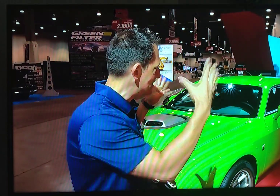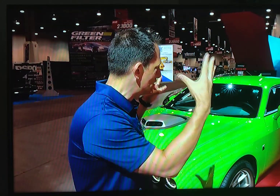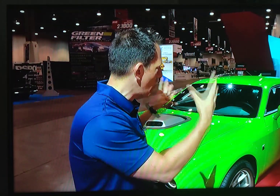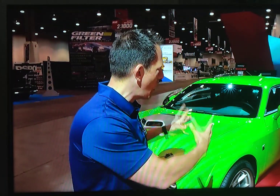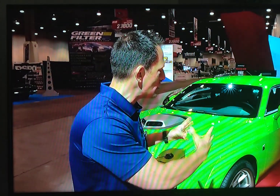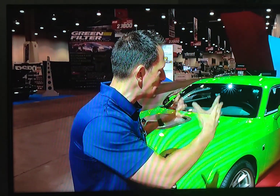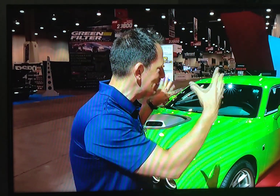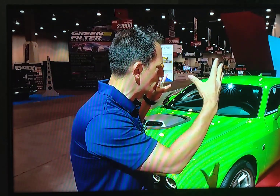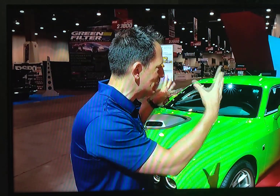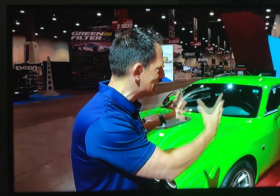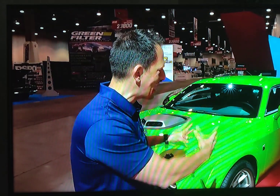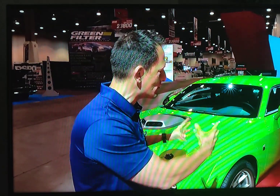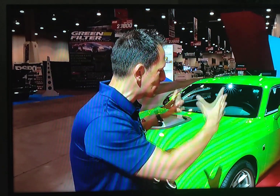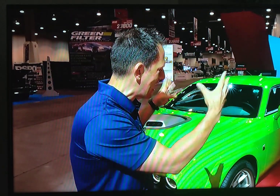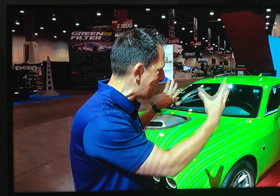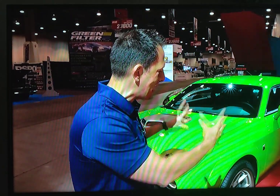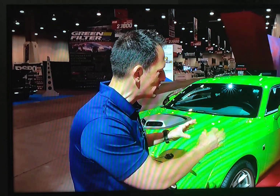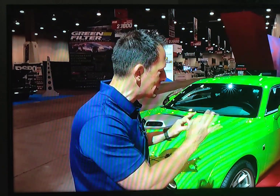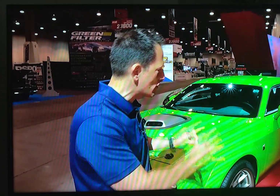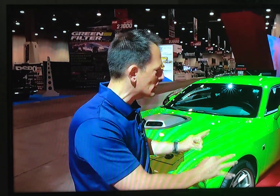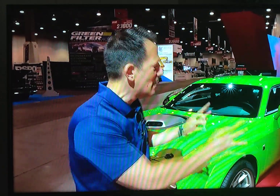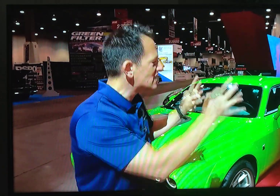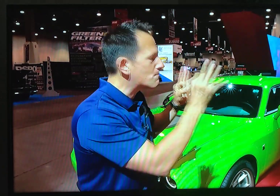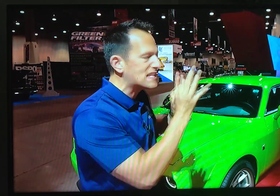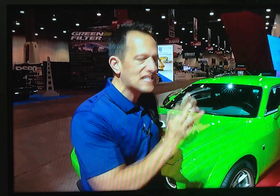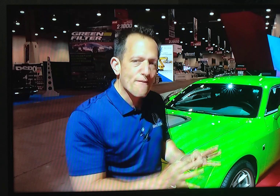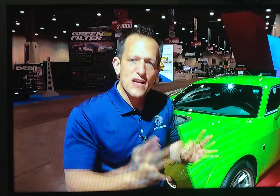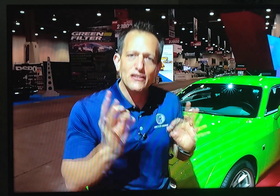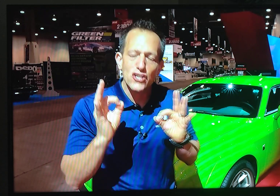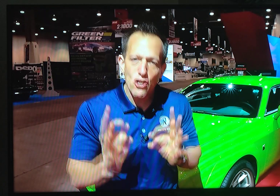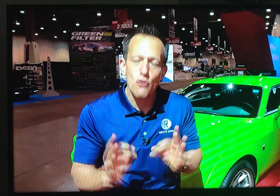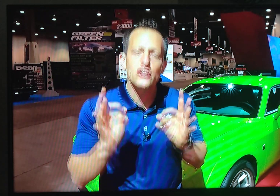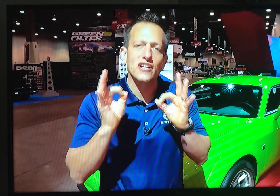Man, I gotta learn sign language See there's the double nines